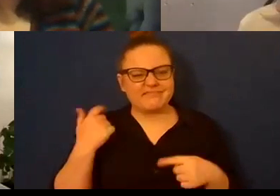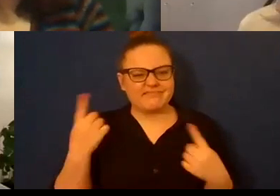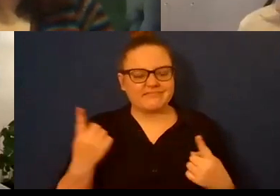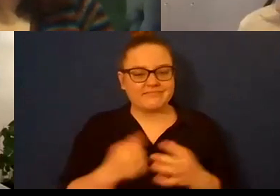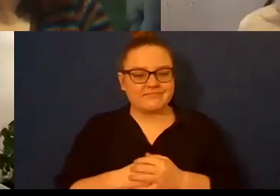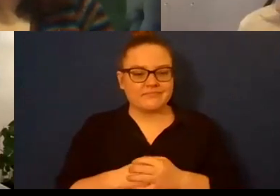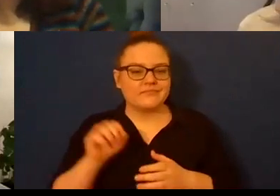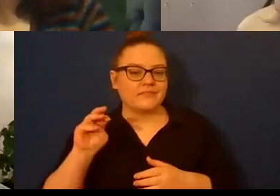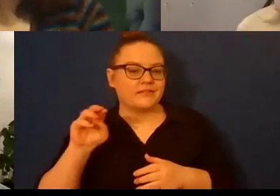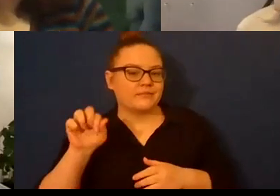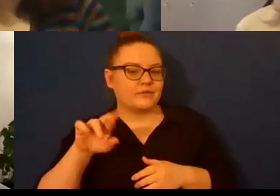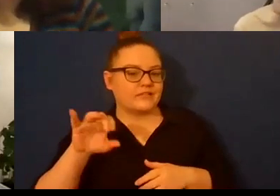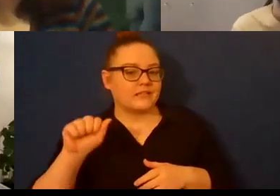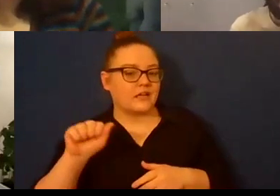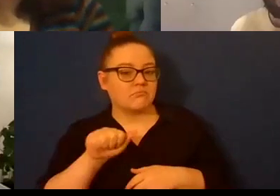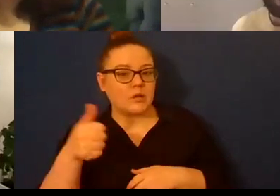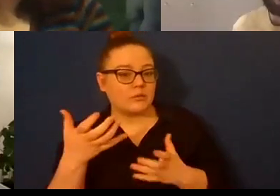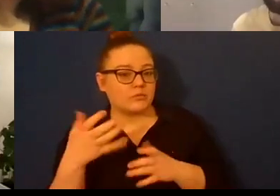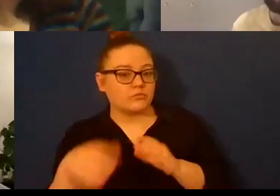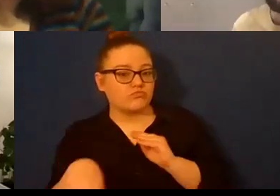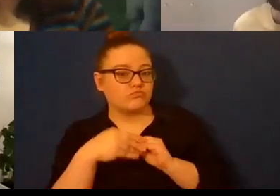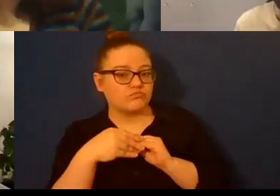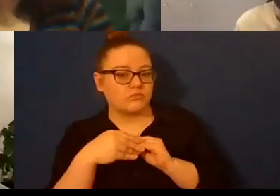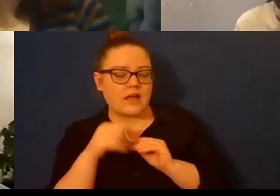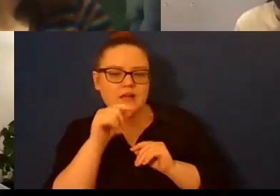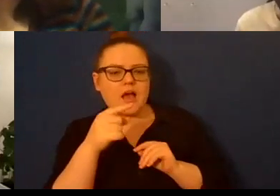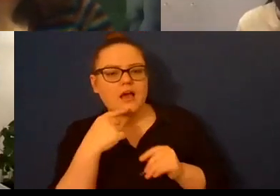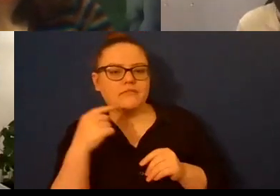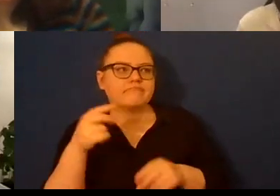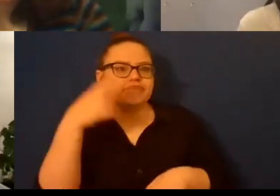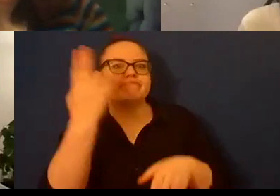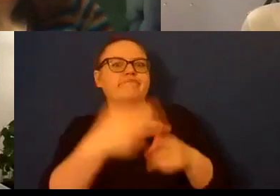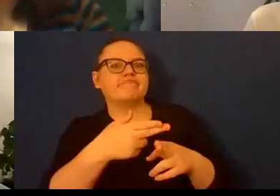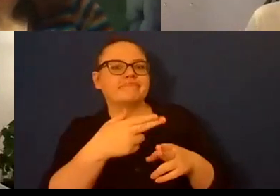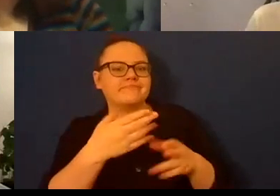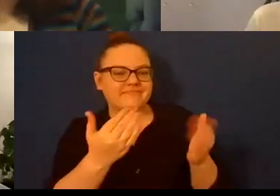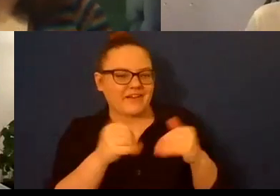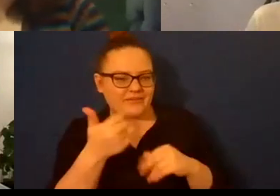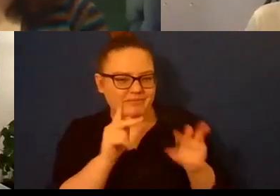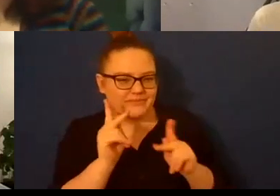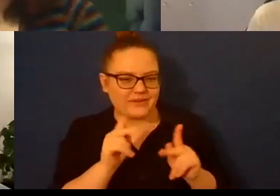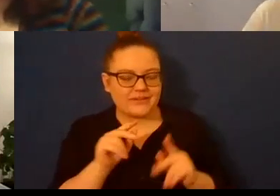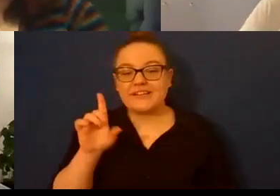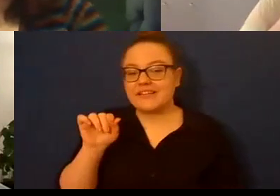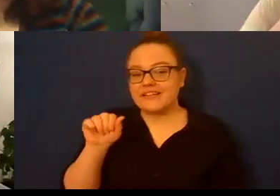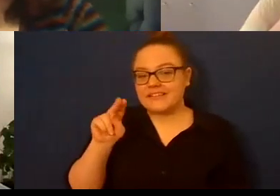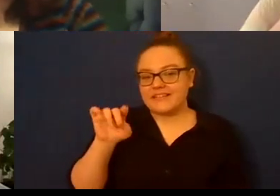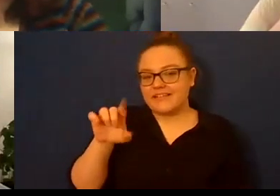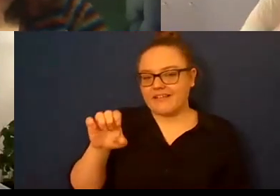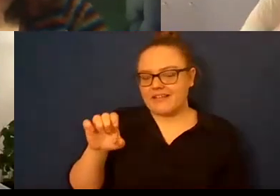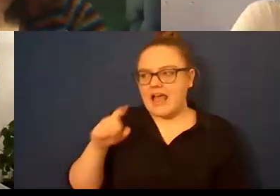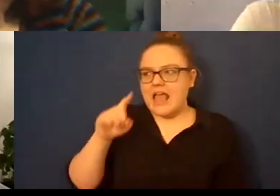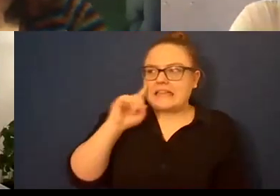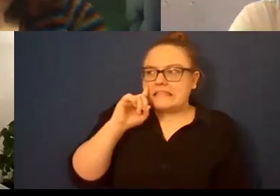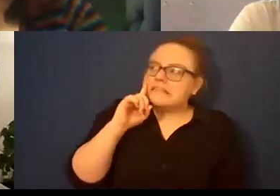else want to speak to this I won't I won't call on anyone else just say I think part of why it took me so